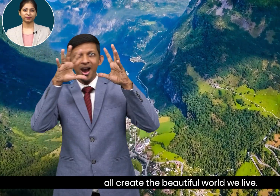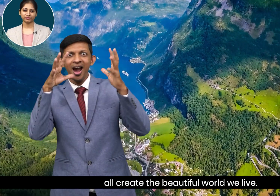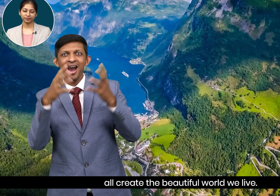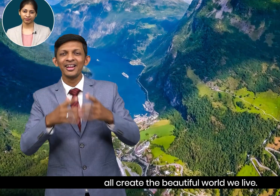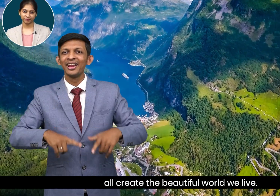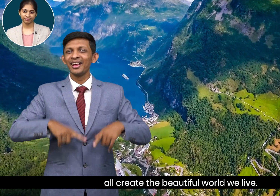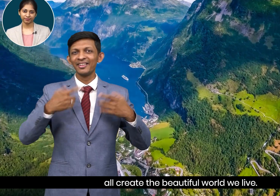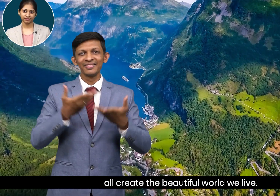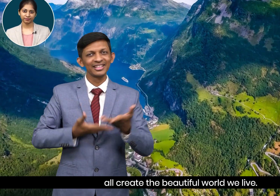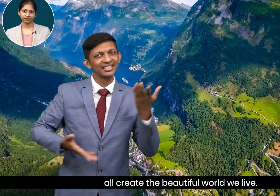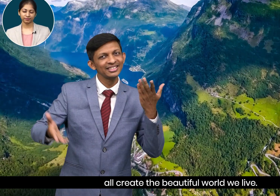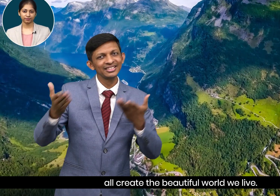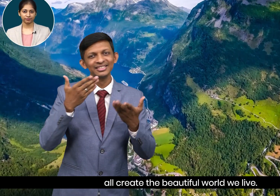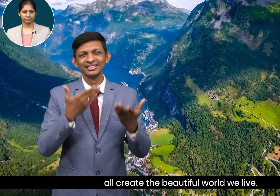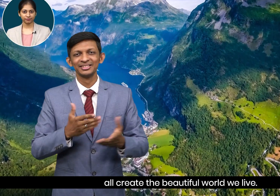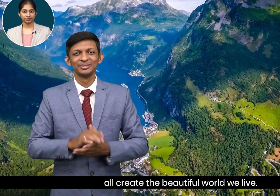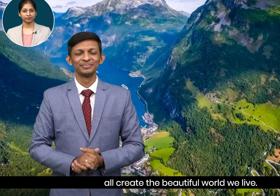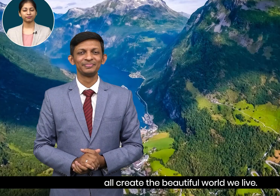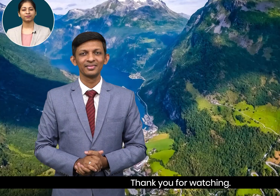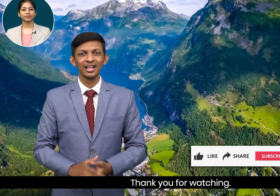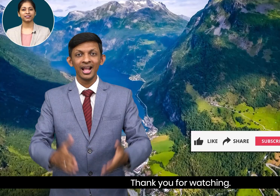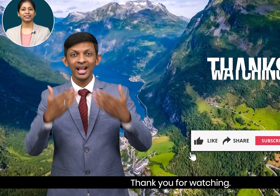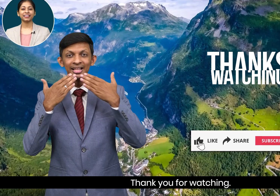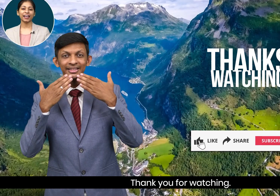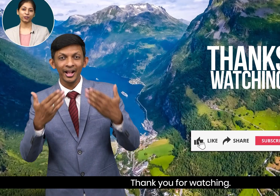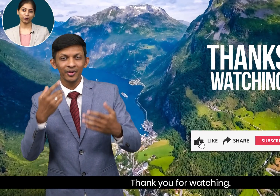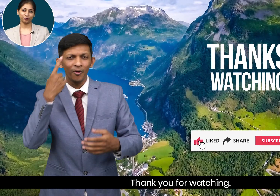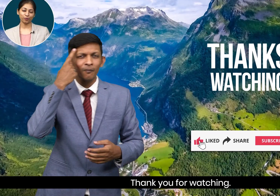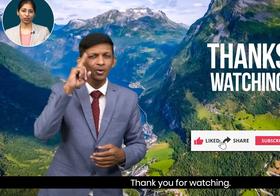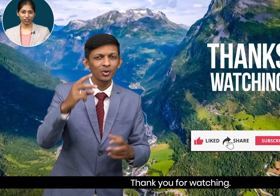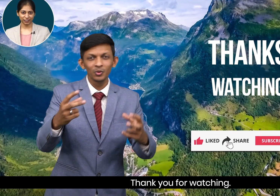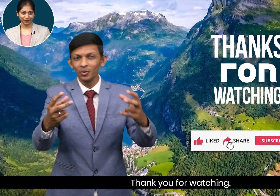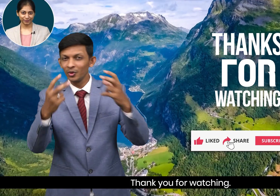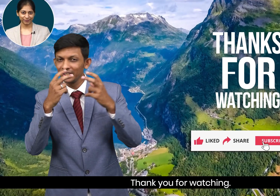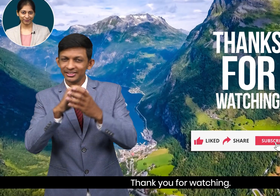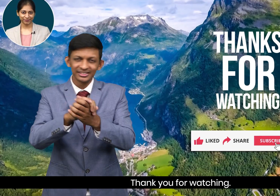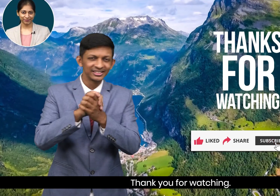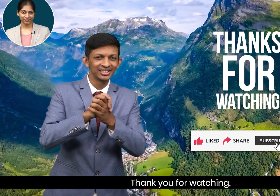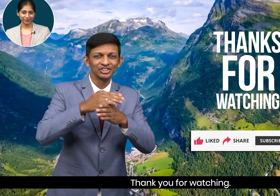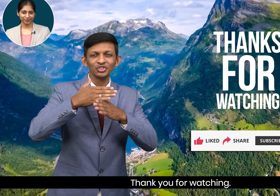Thank you for watching.